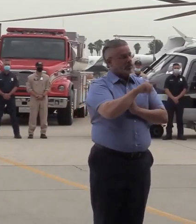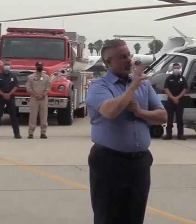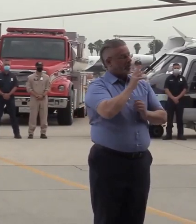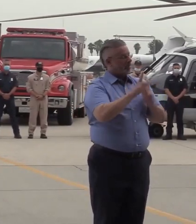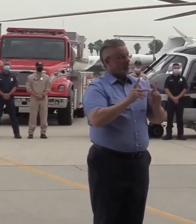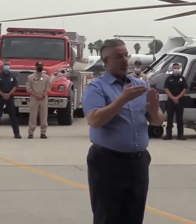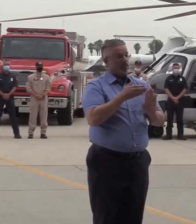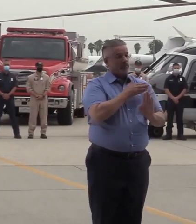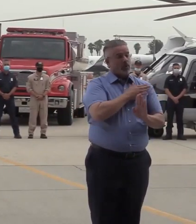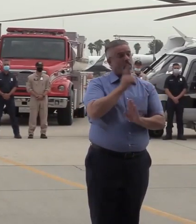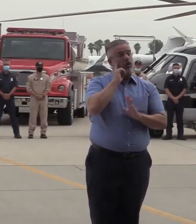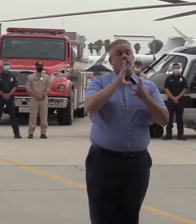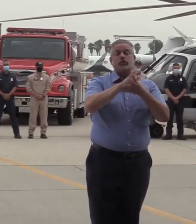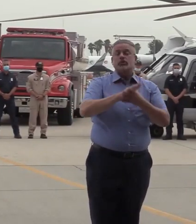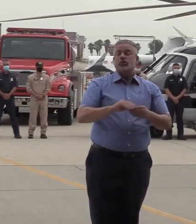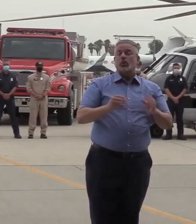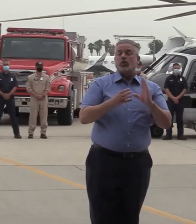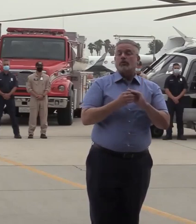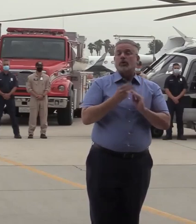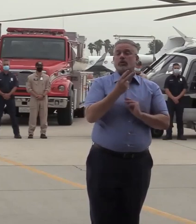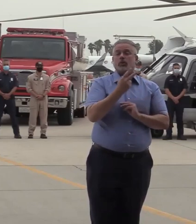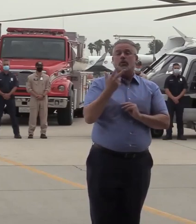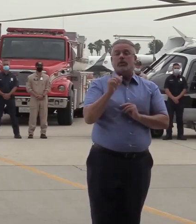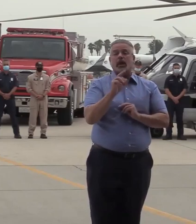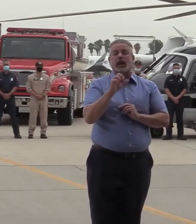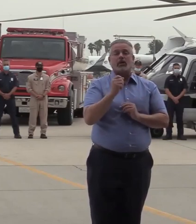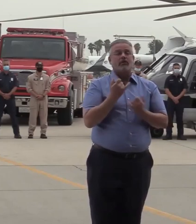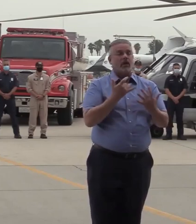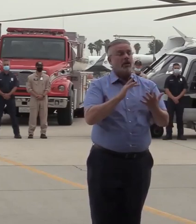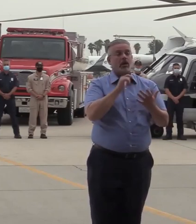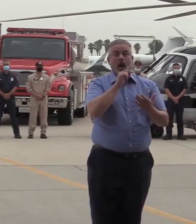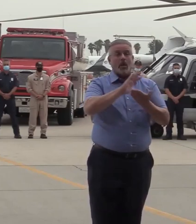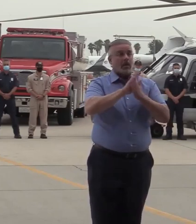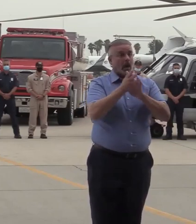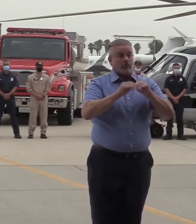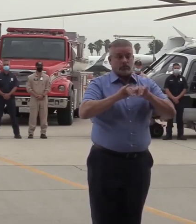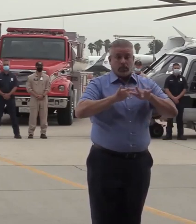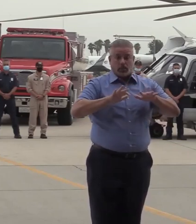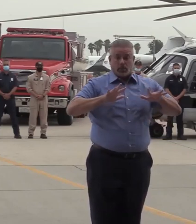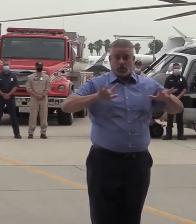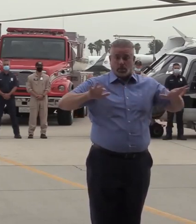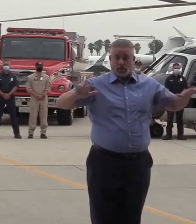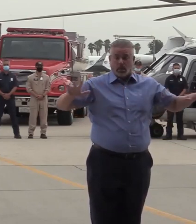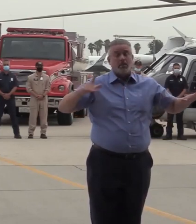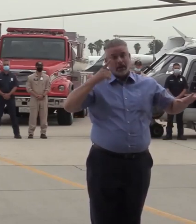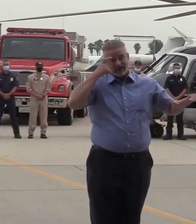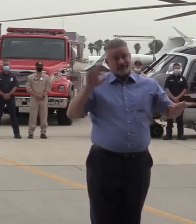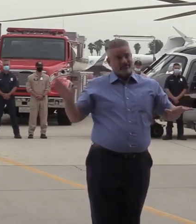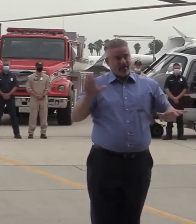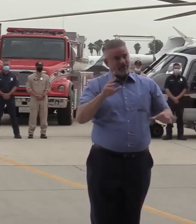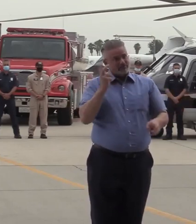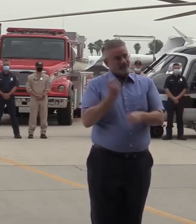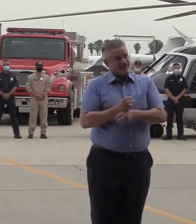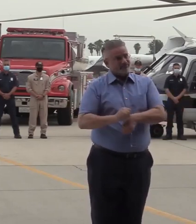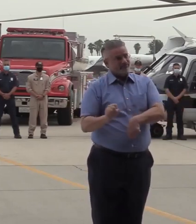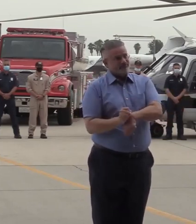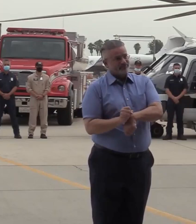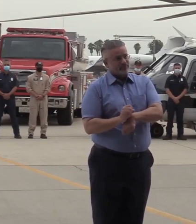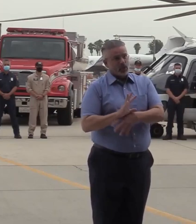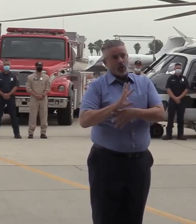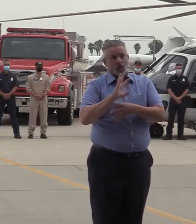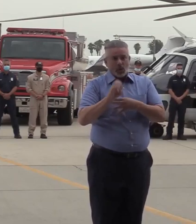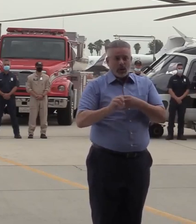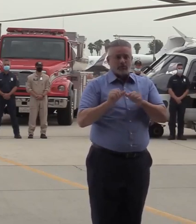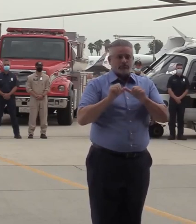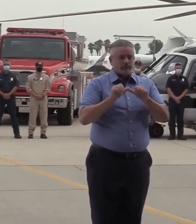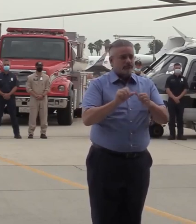before, we heard the stories of the 2- and 3-acre fires that have not become massive blazes because of their amazing work, week in, week